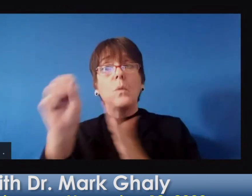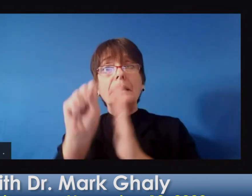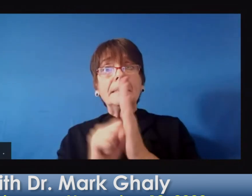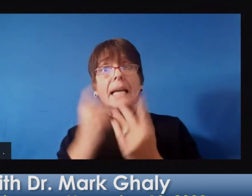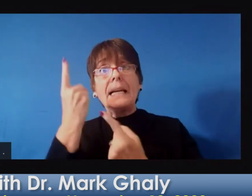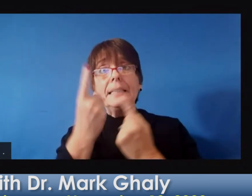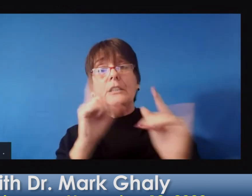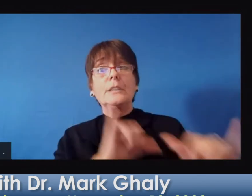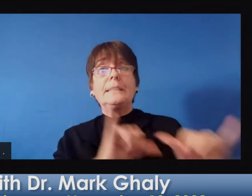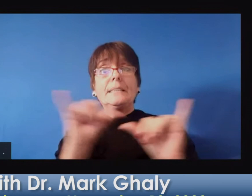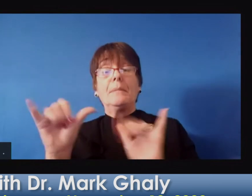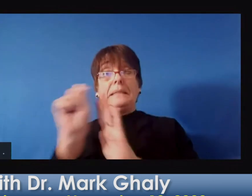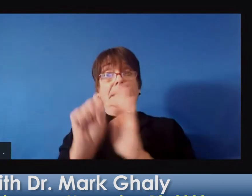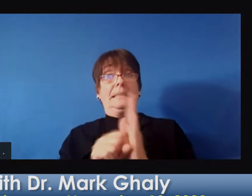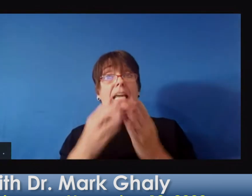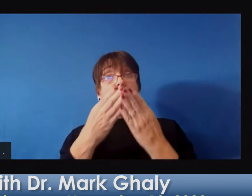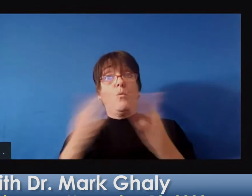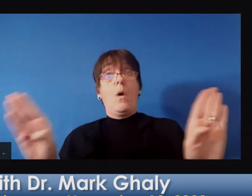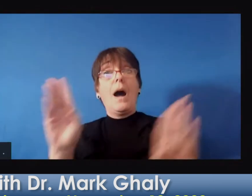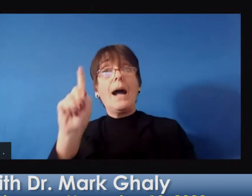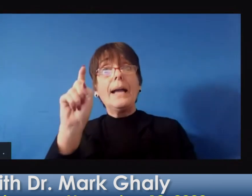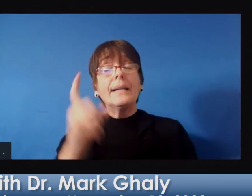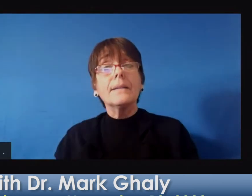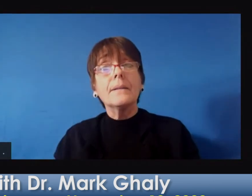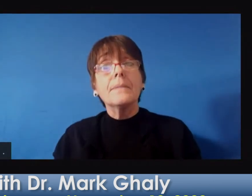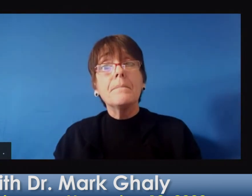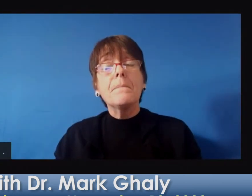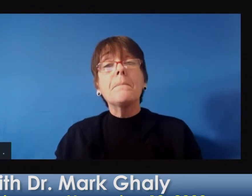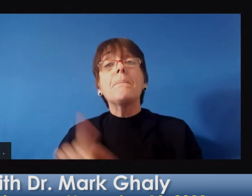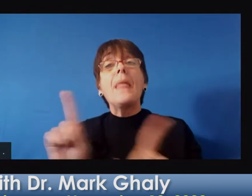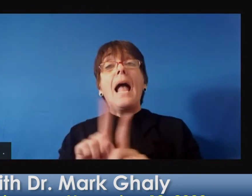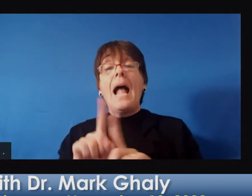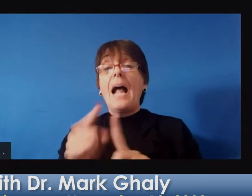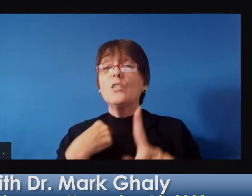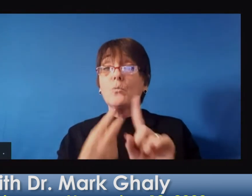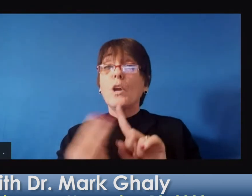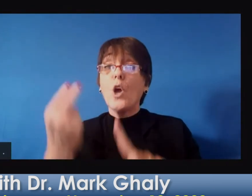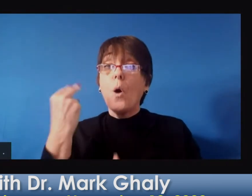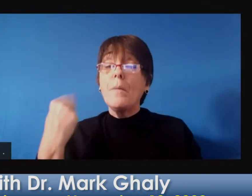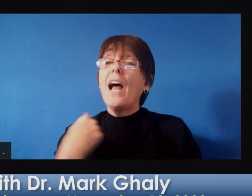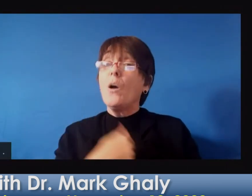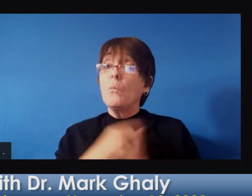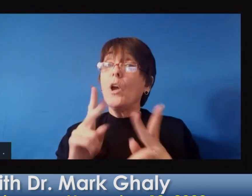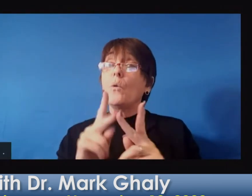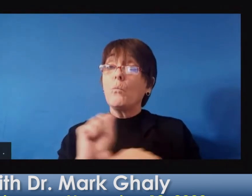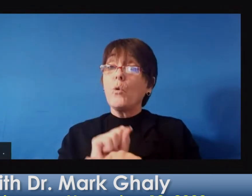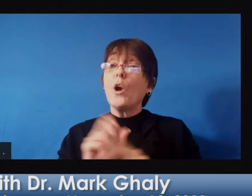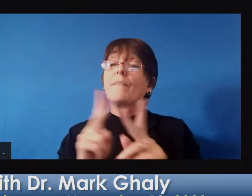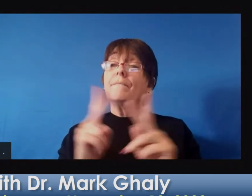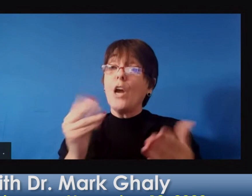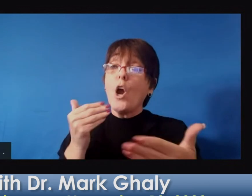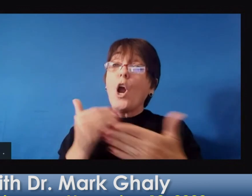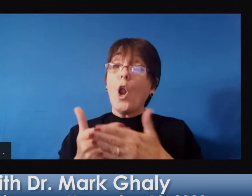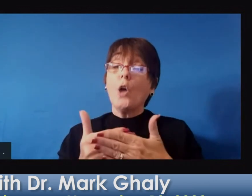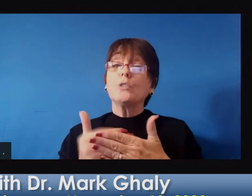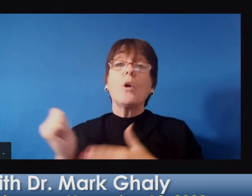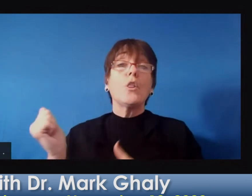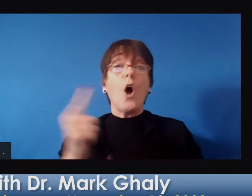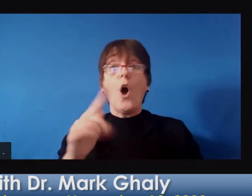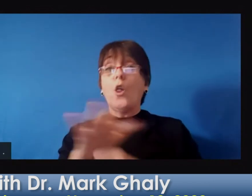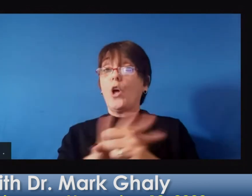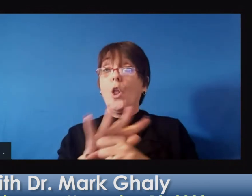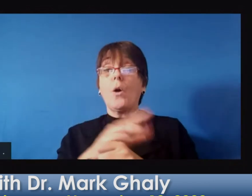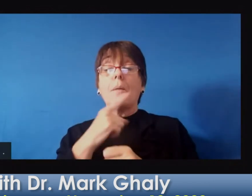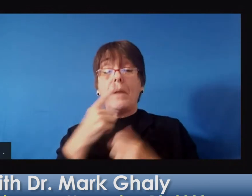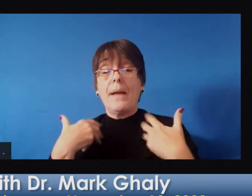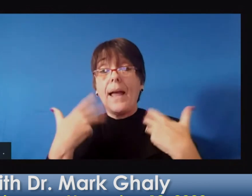similar statewide? So as we reflect, we work very closely with all the local public health officers. The Bay